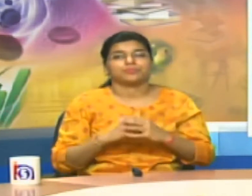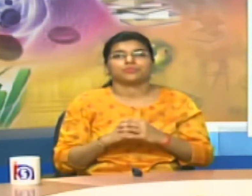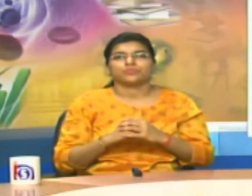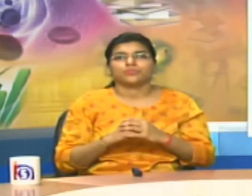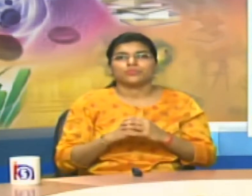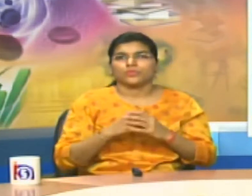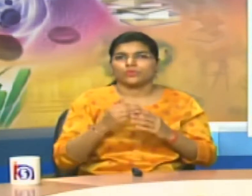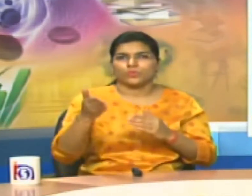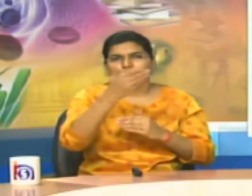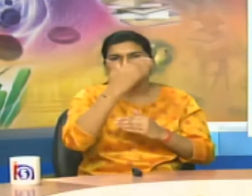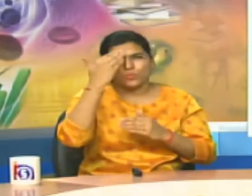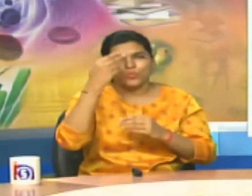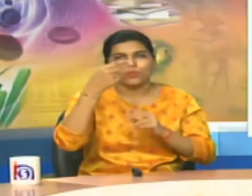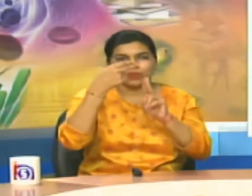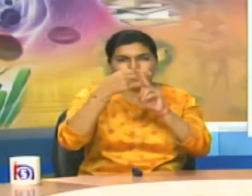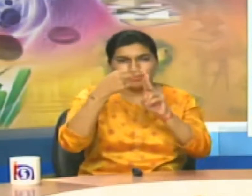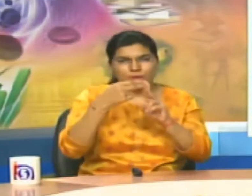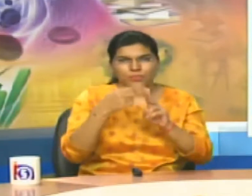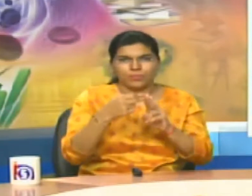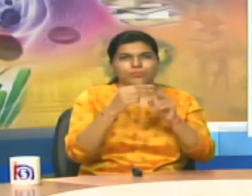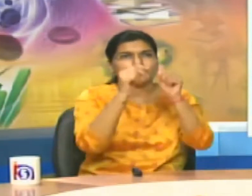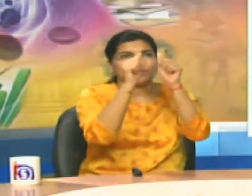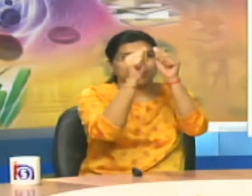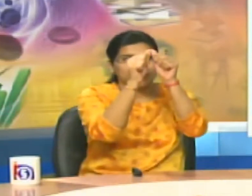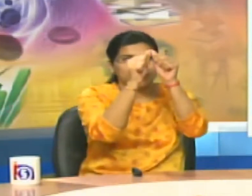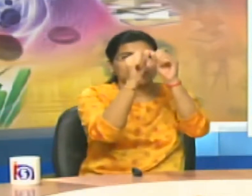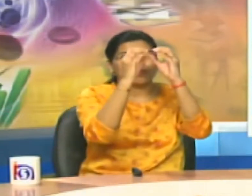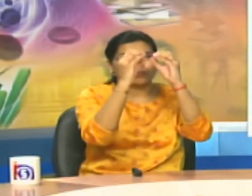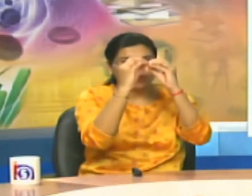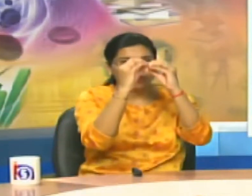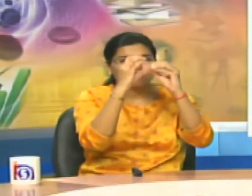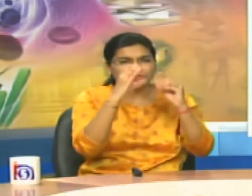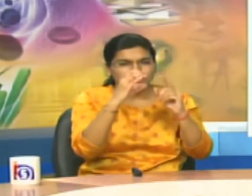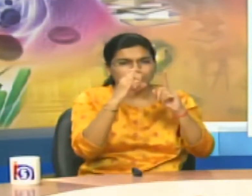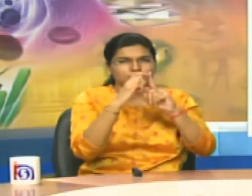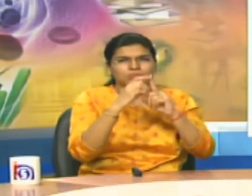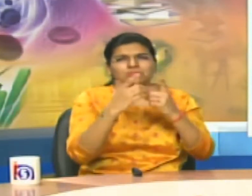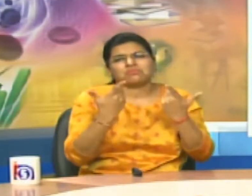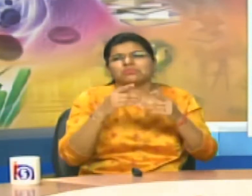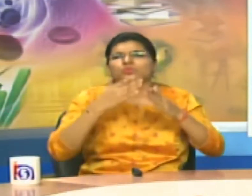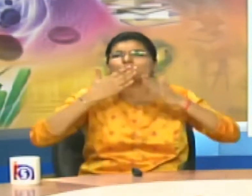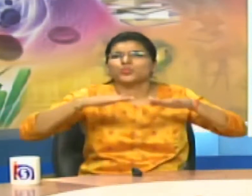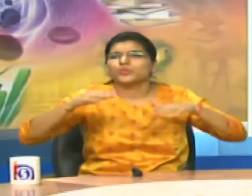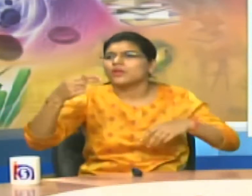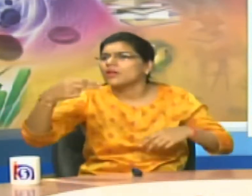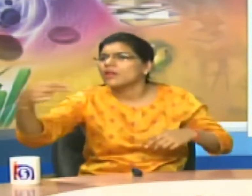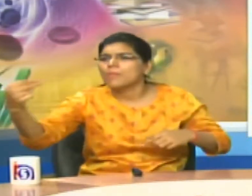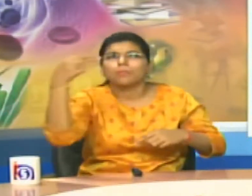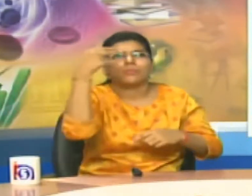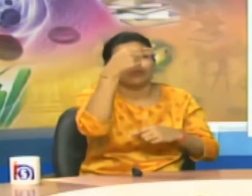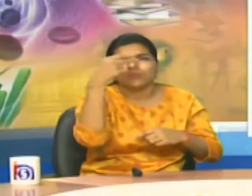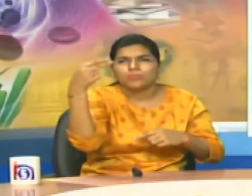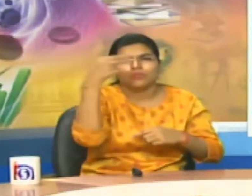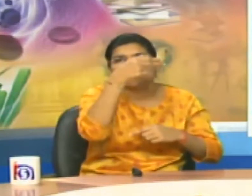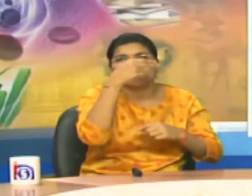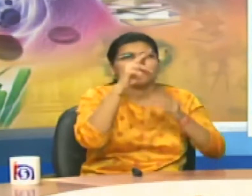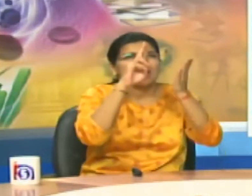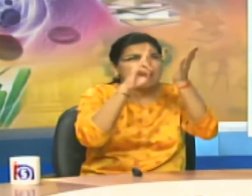data. You all know the different names like ABC, or if you want to put